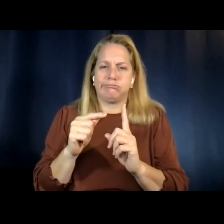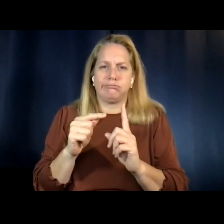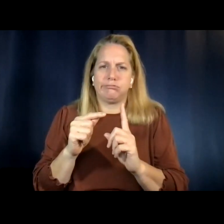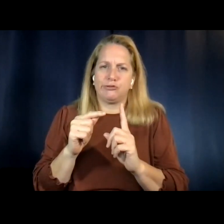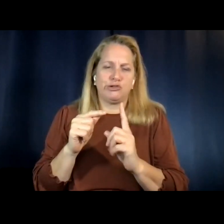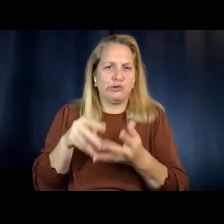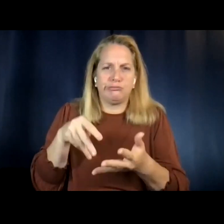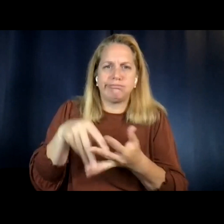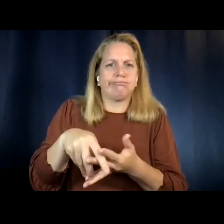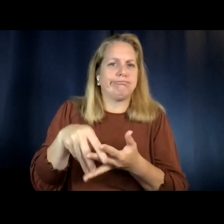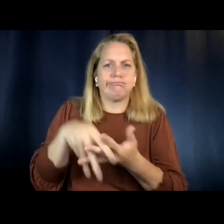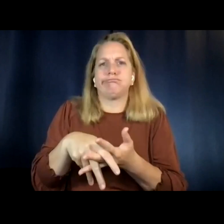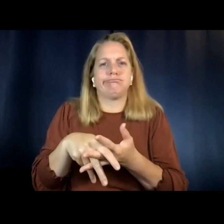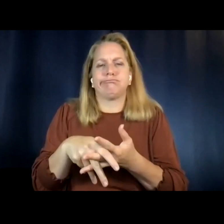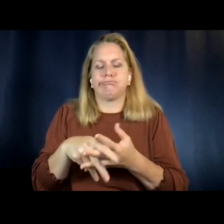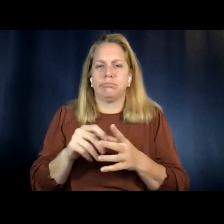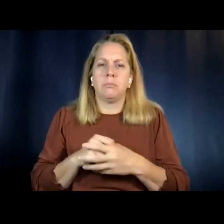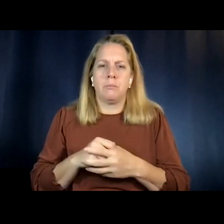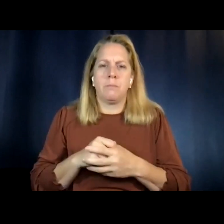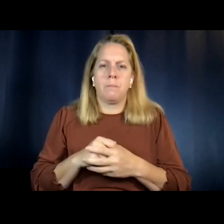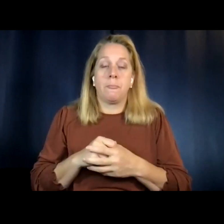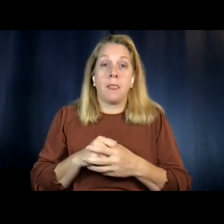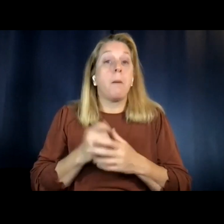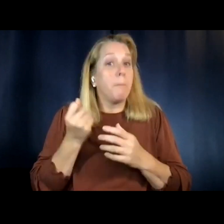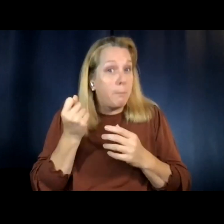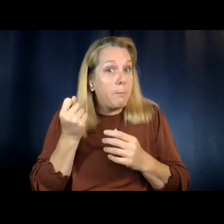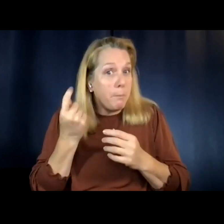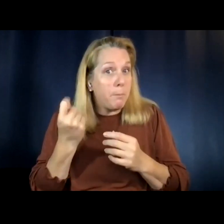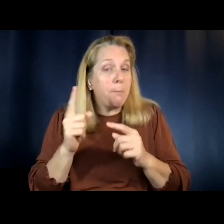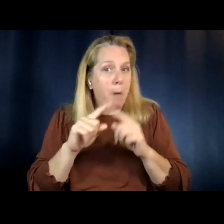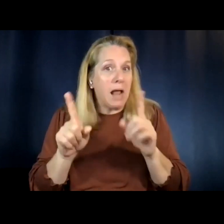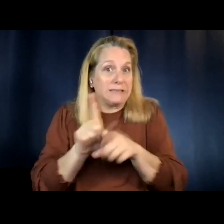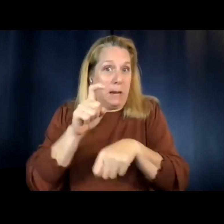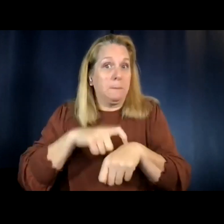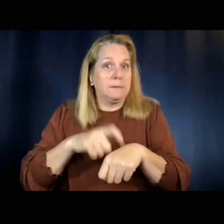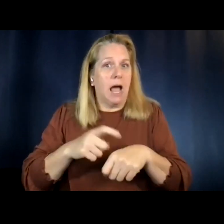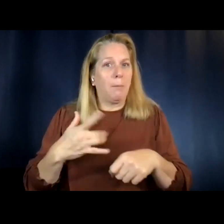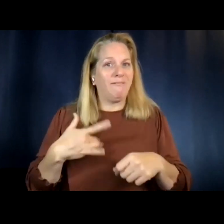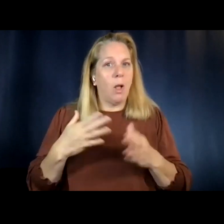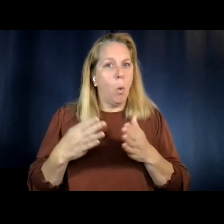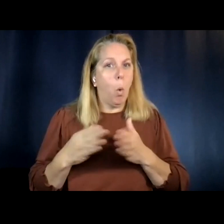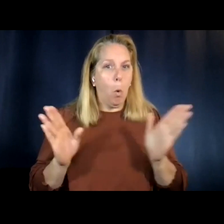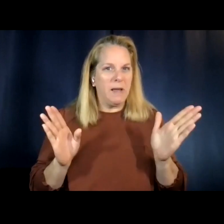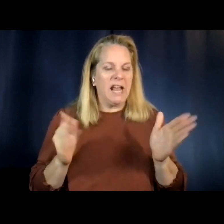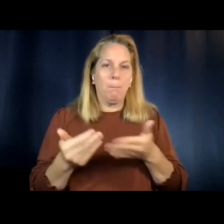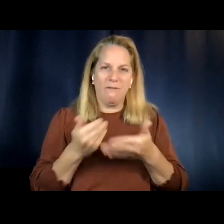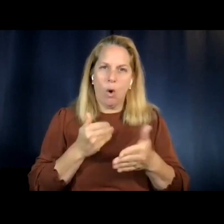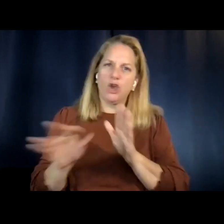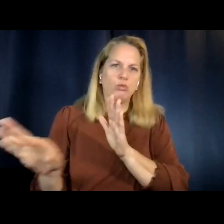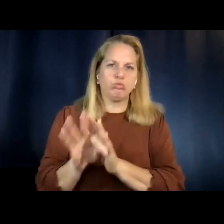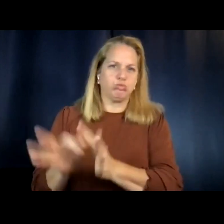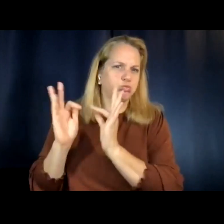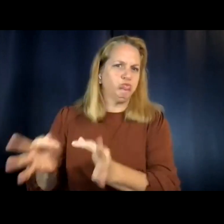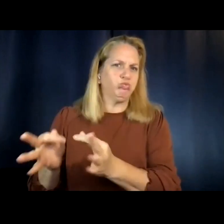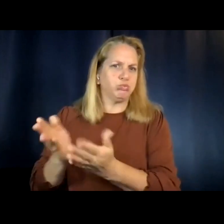in stone, but at the same time be open before you take that clear decision